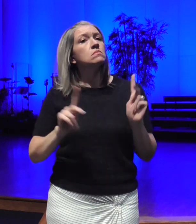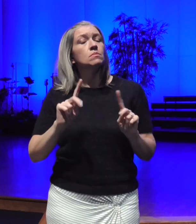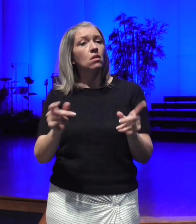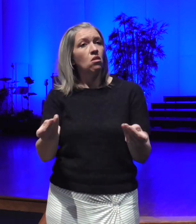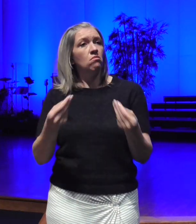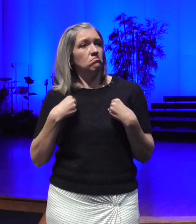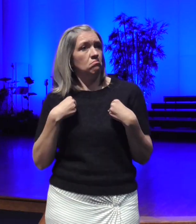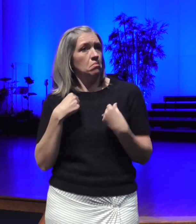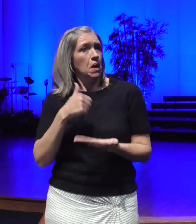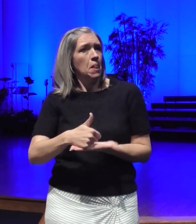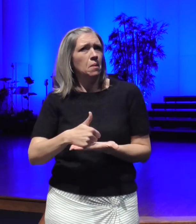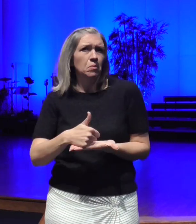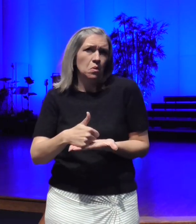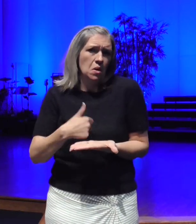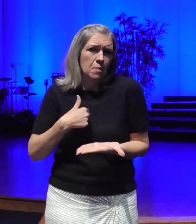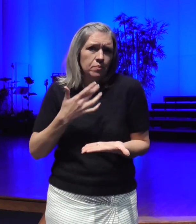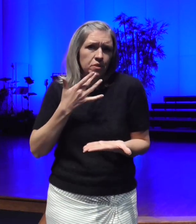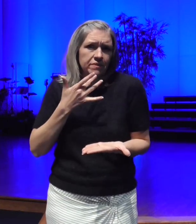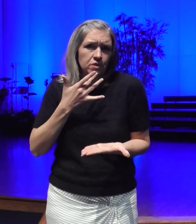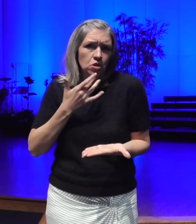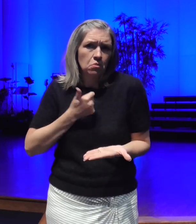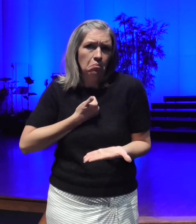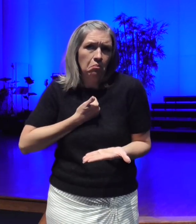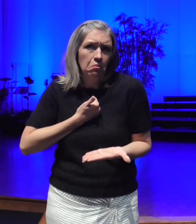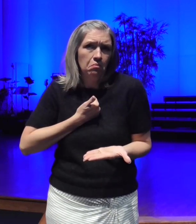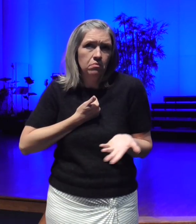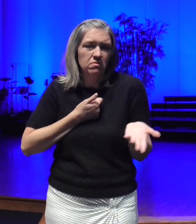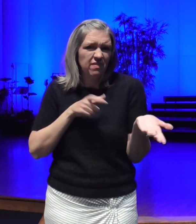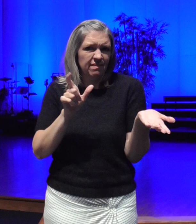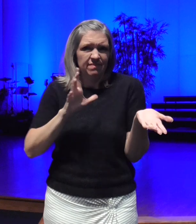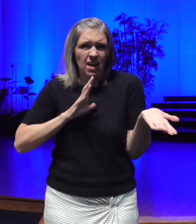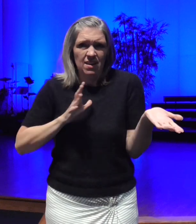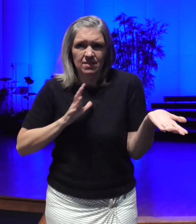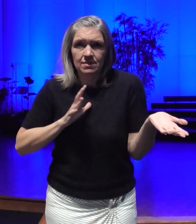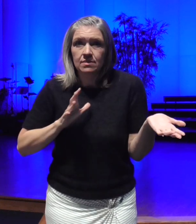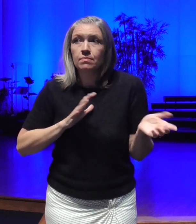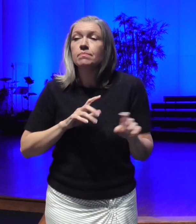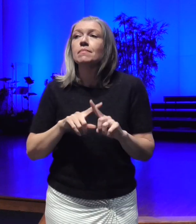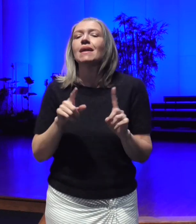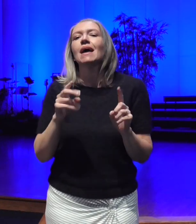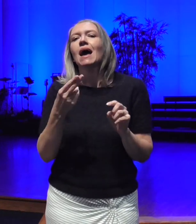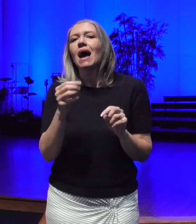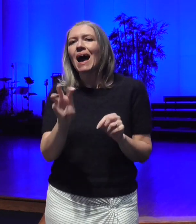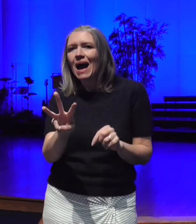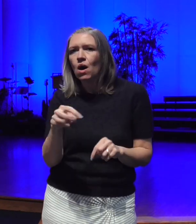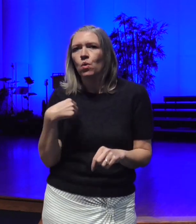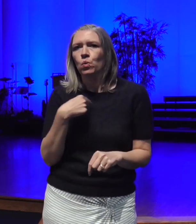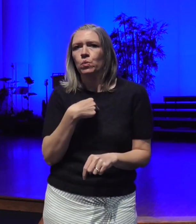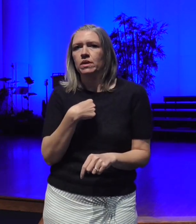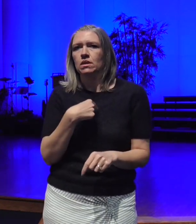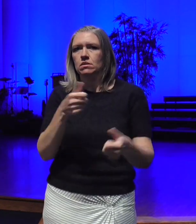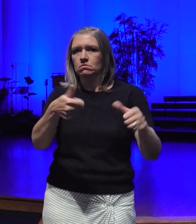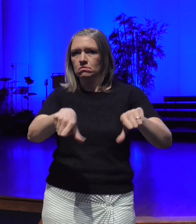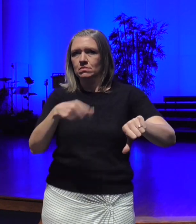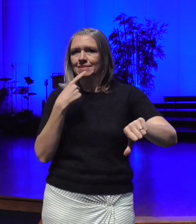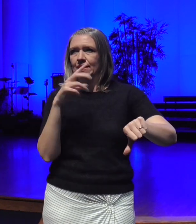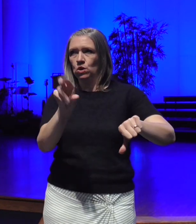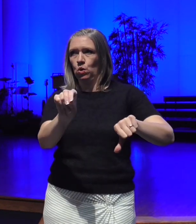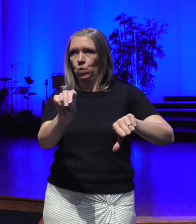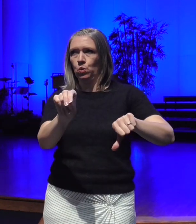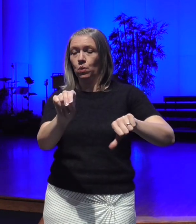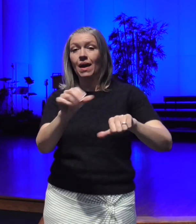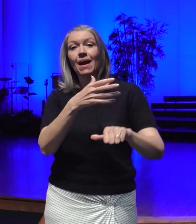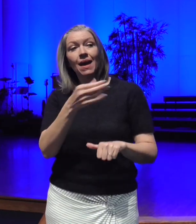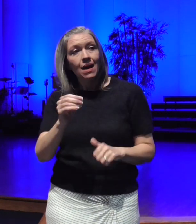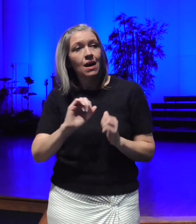that we would prefer to do on our own. I'm not saying that but it's how we say no and how we